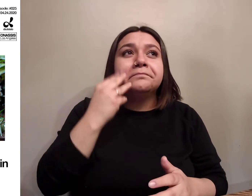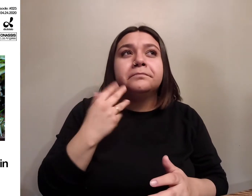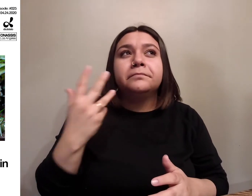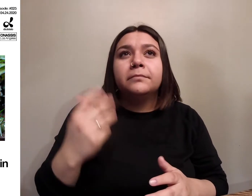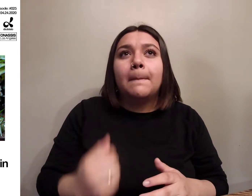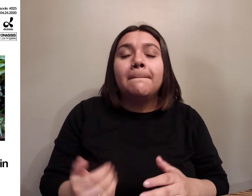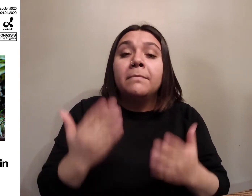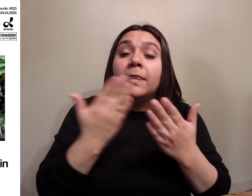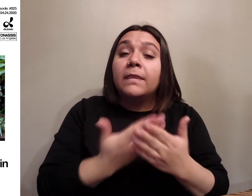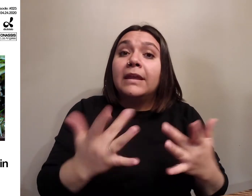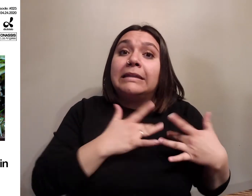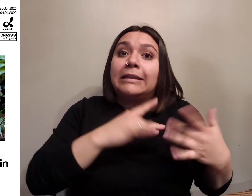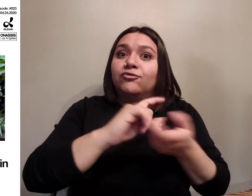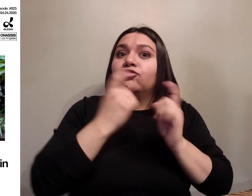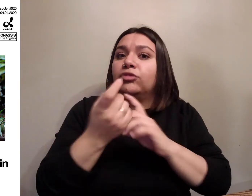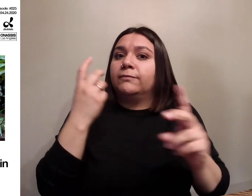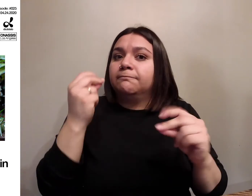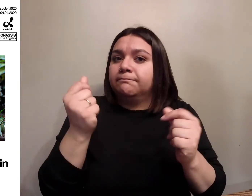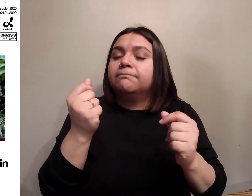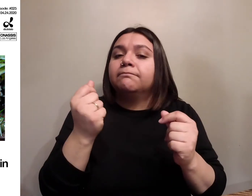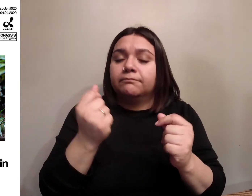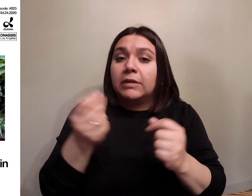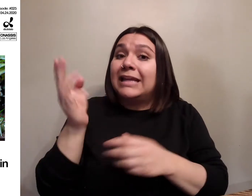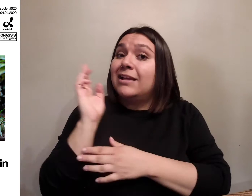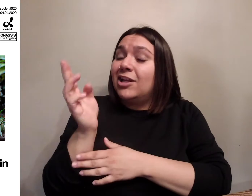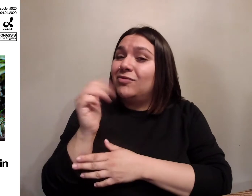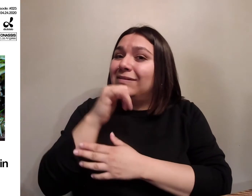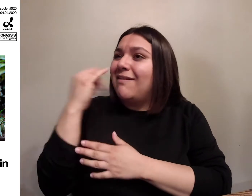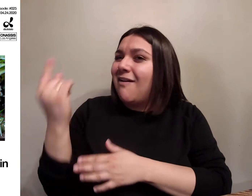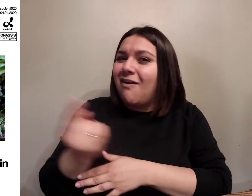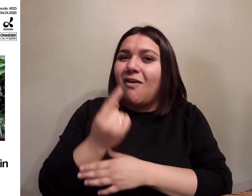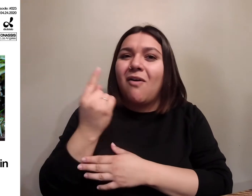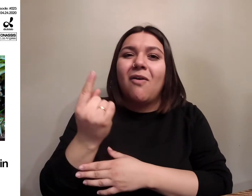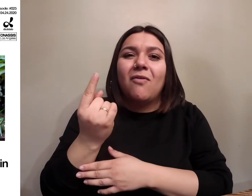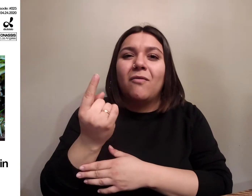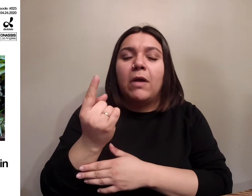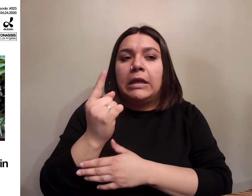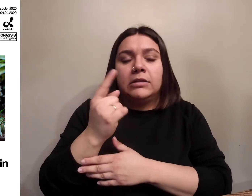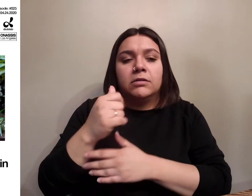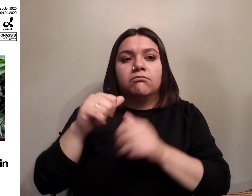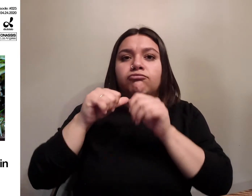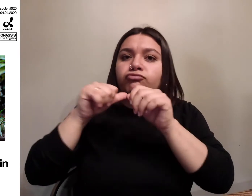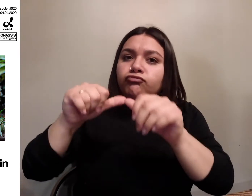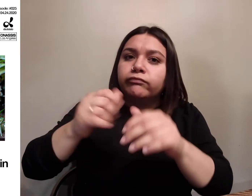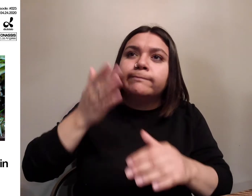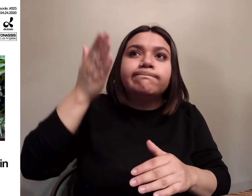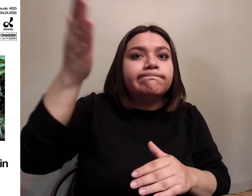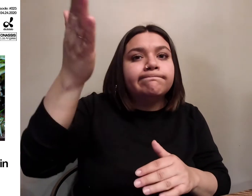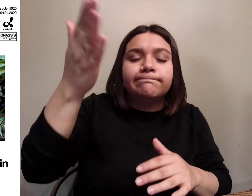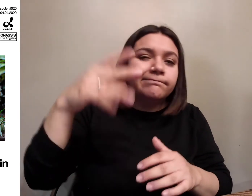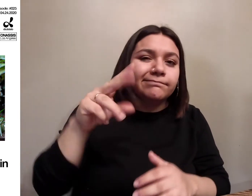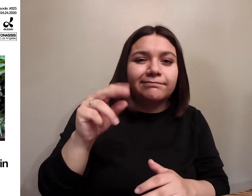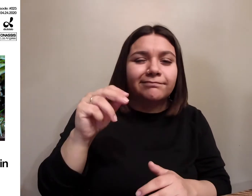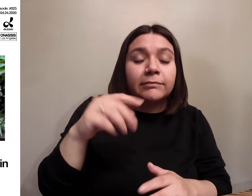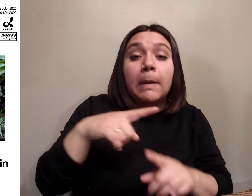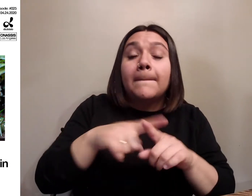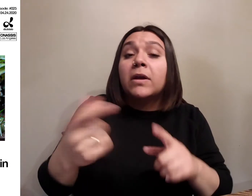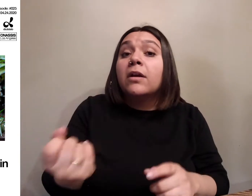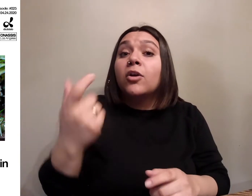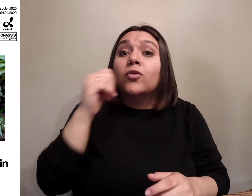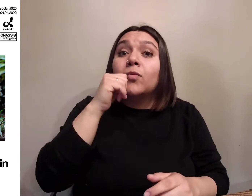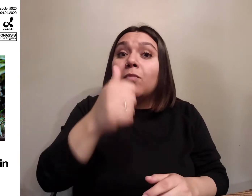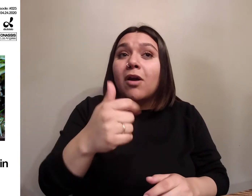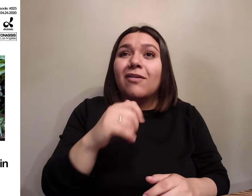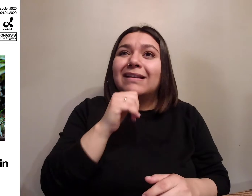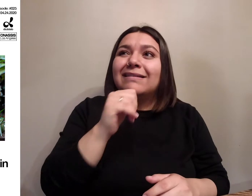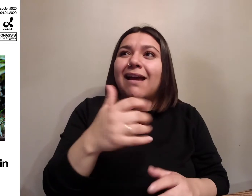longer, unfortunately. Yes. We have maybe seen that things change very fast and history does